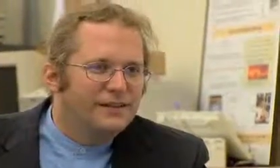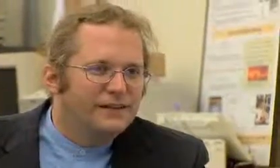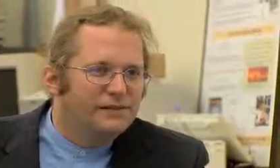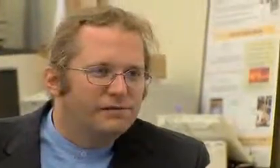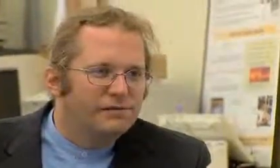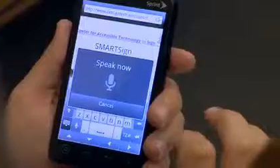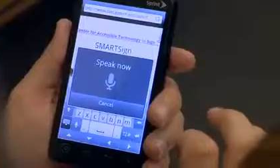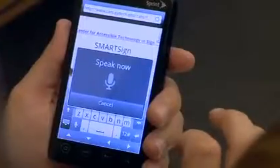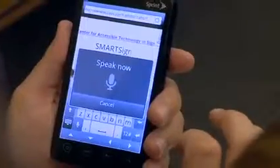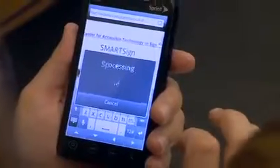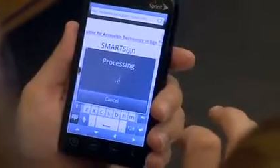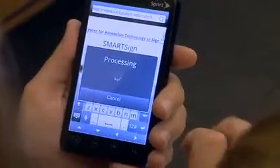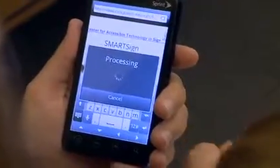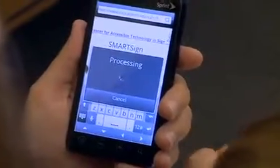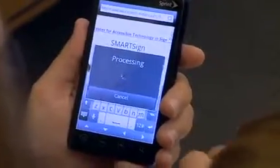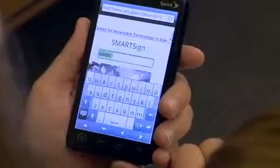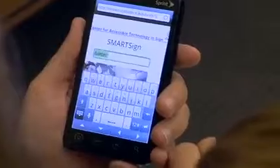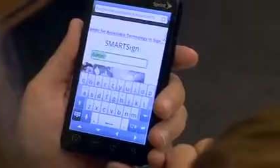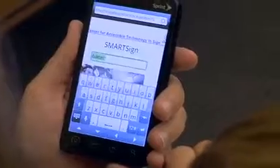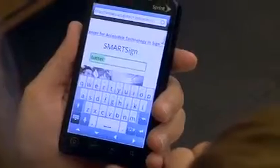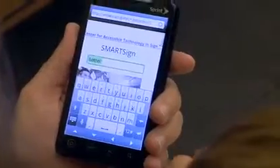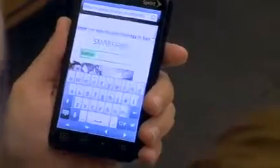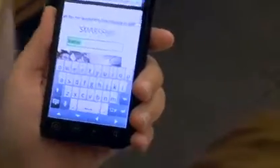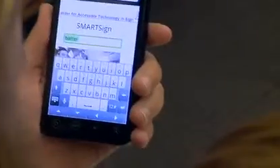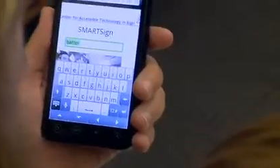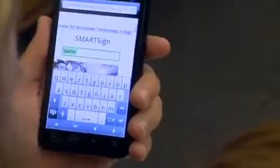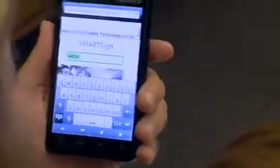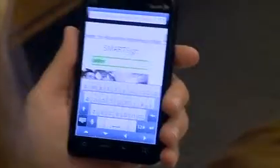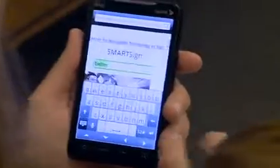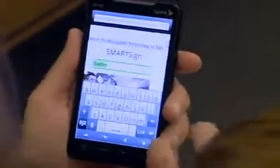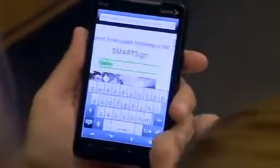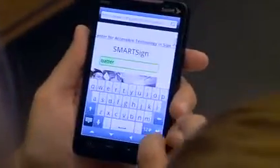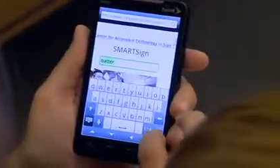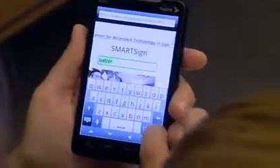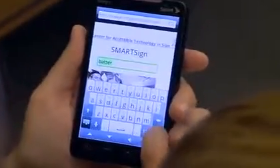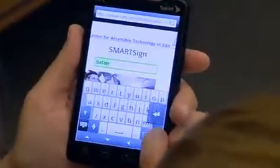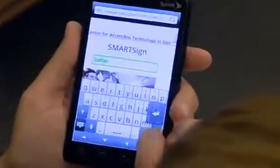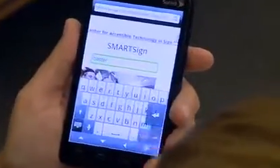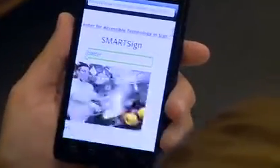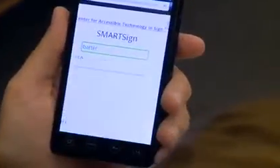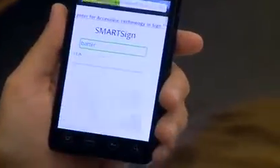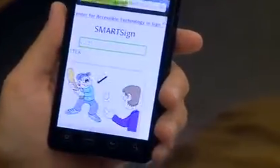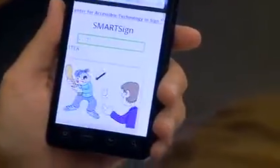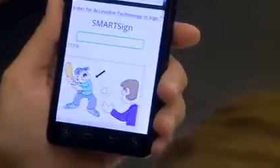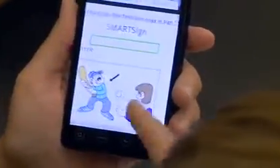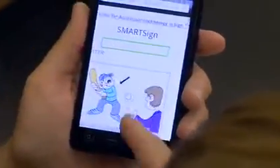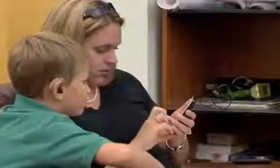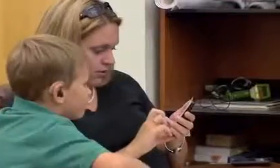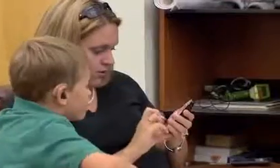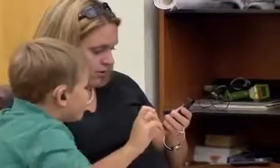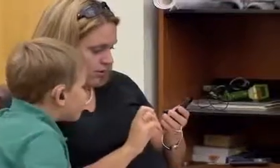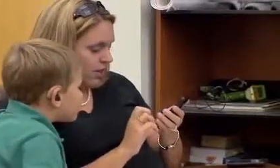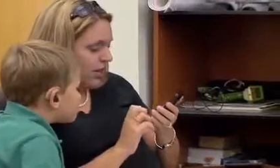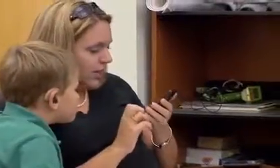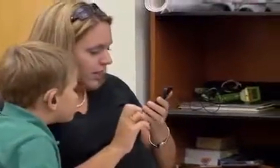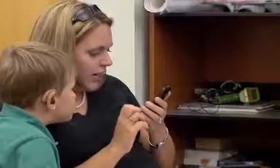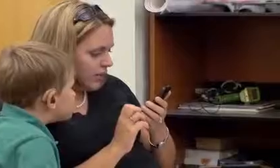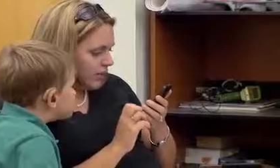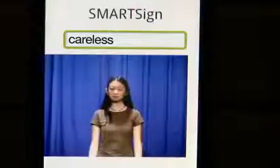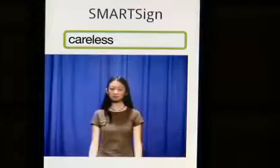For example, this cell phone app called Smart Sign helps hearing people who get stuck on a word. CARELESS.